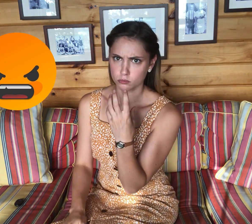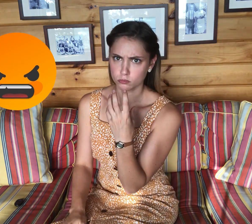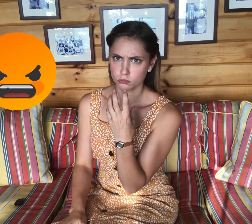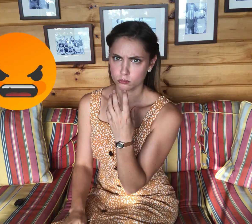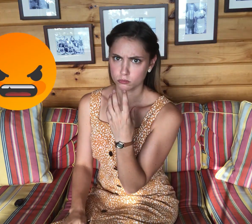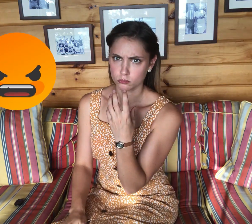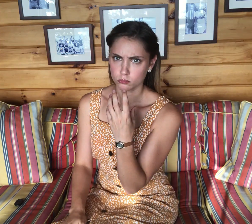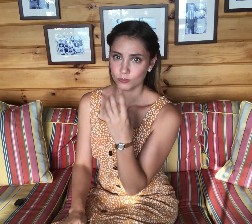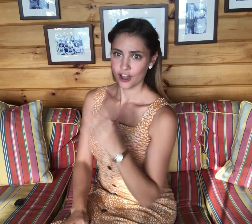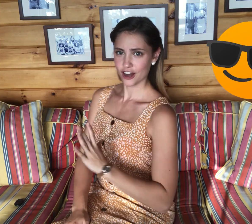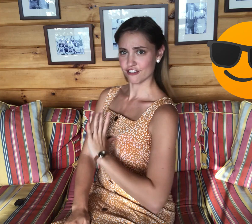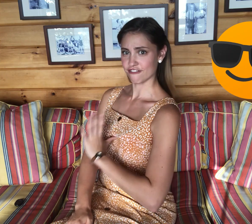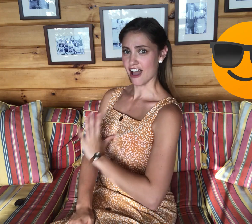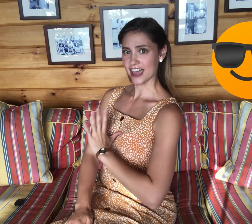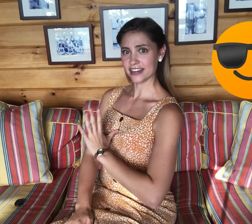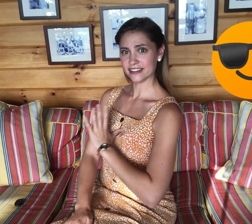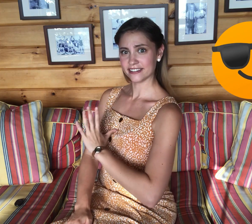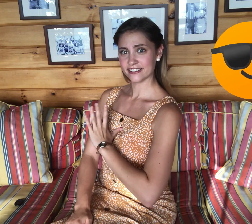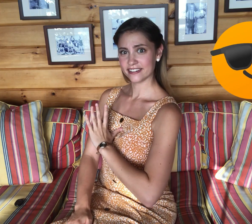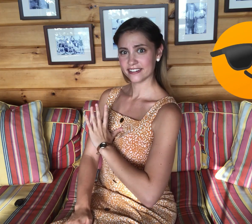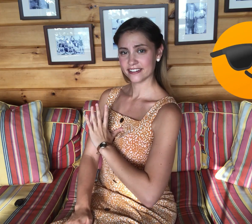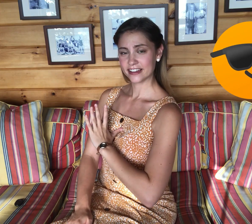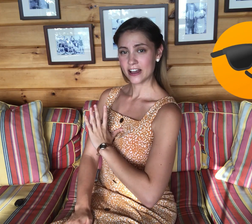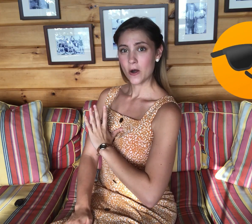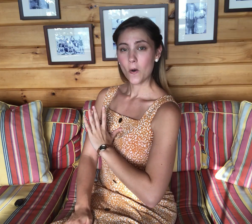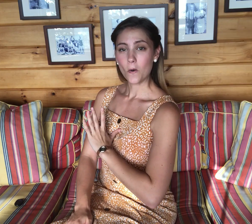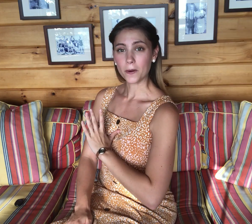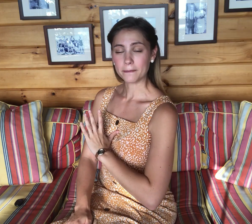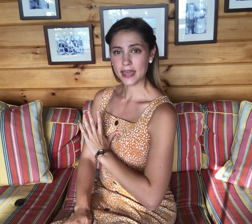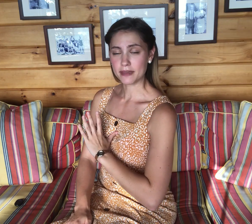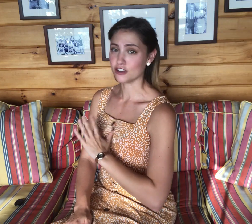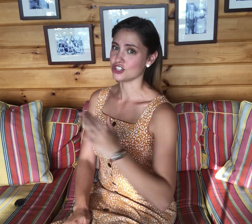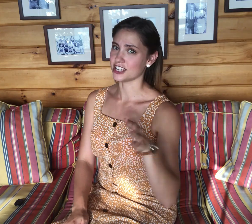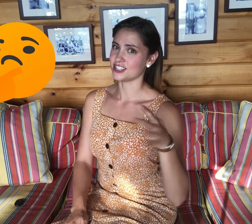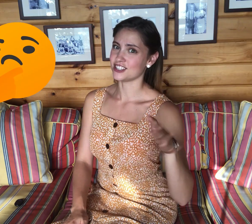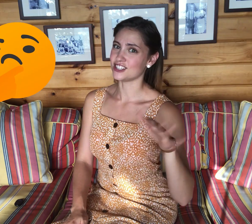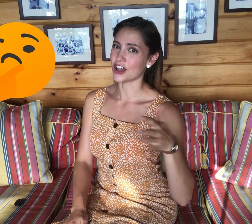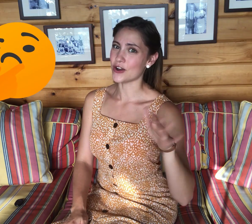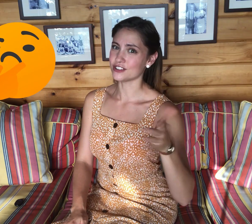morning, good morning. It's nice to see you.